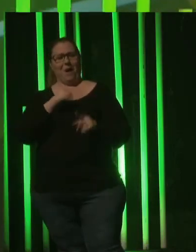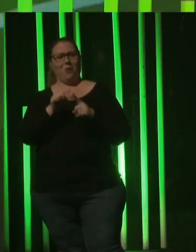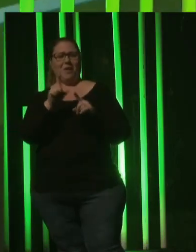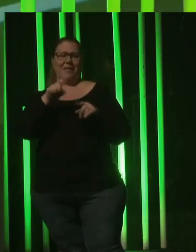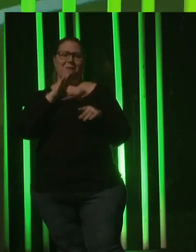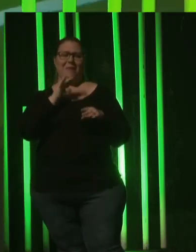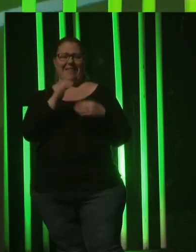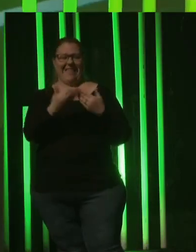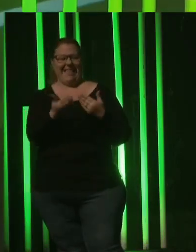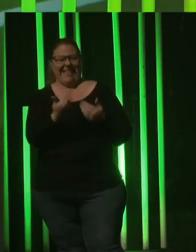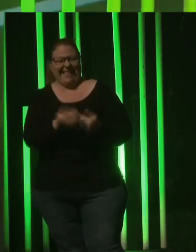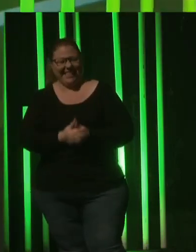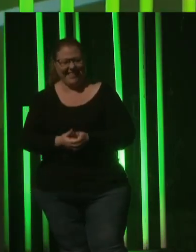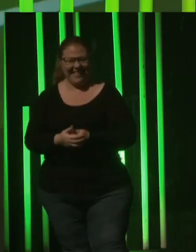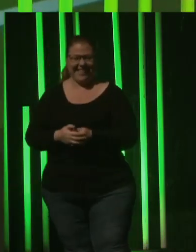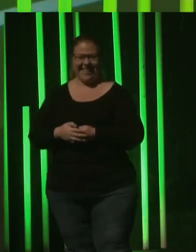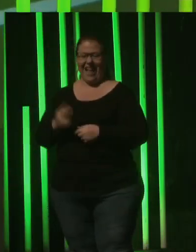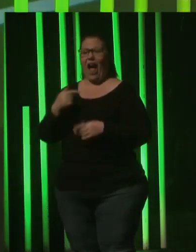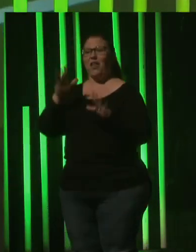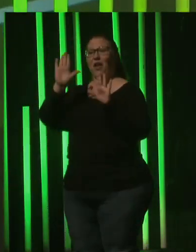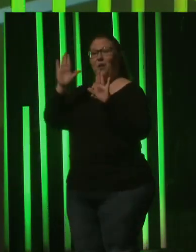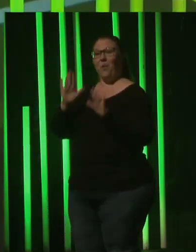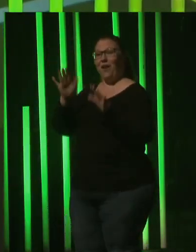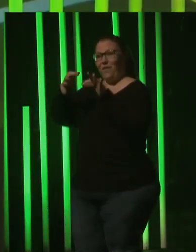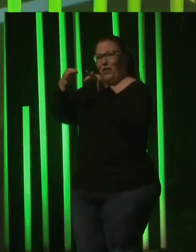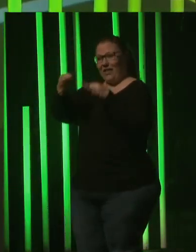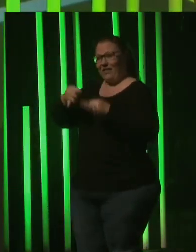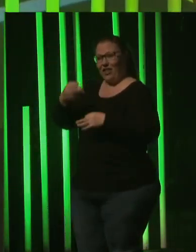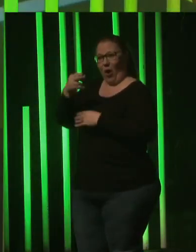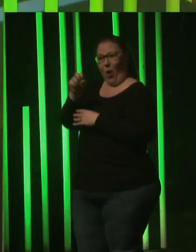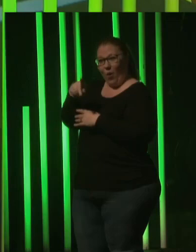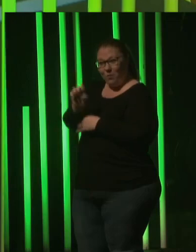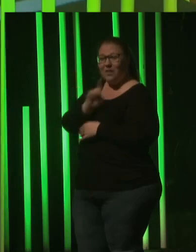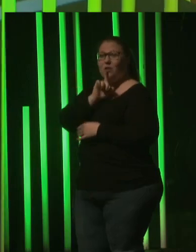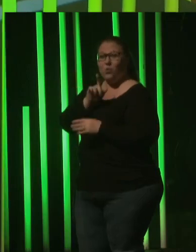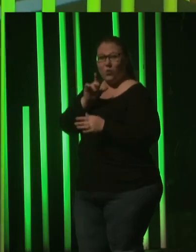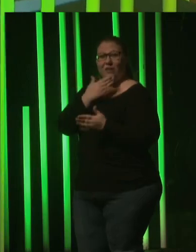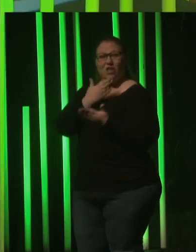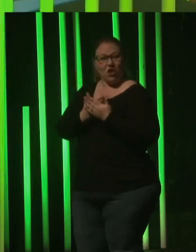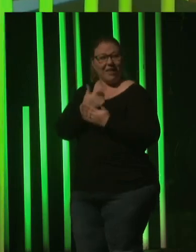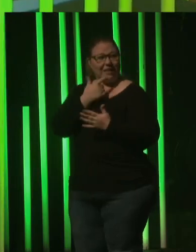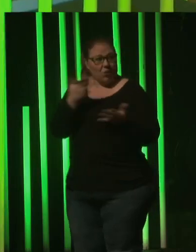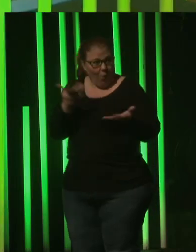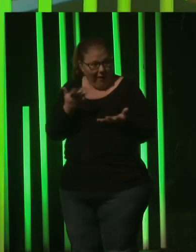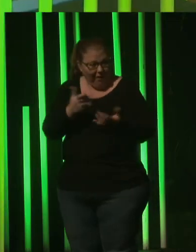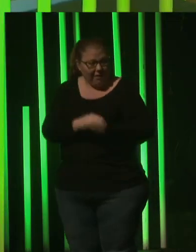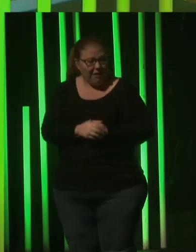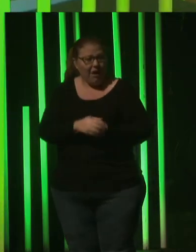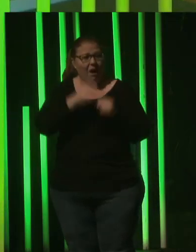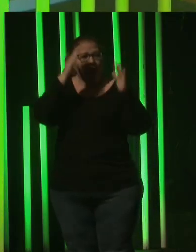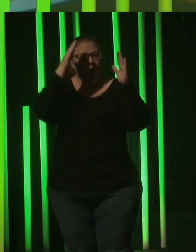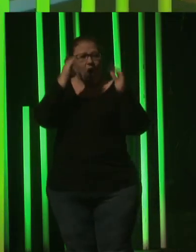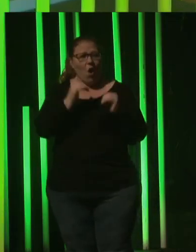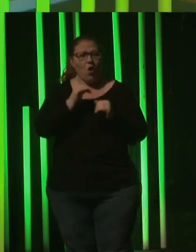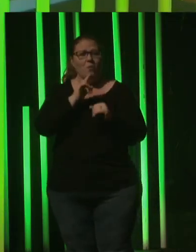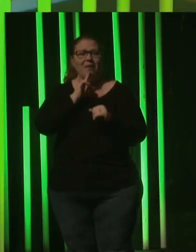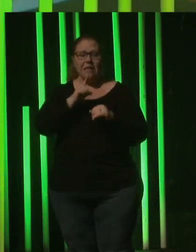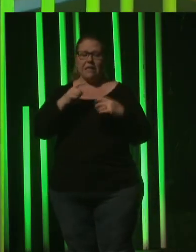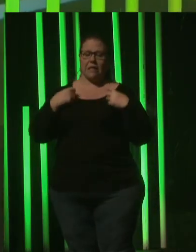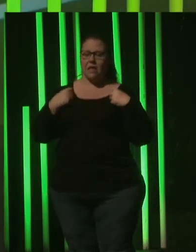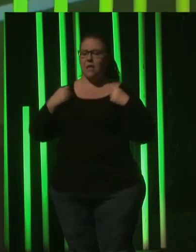So I want you to check out this wonderful definition of hope that I got that's real good. It said, hope is a